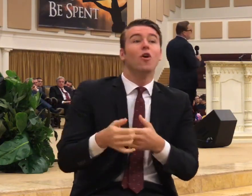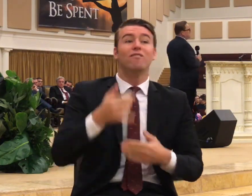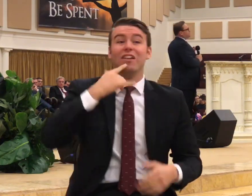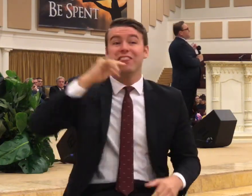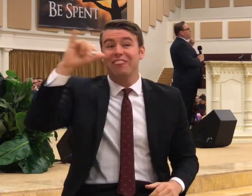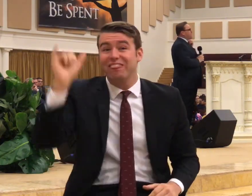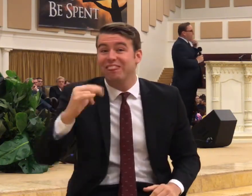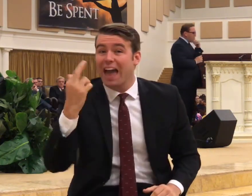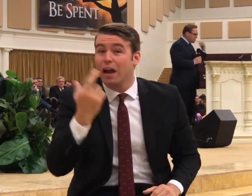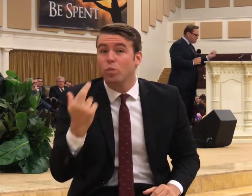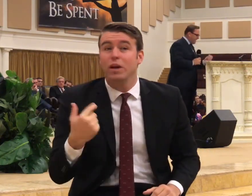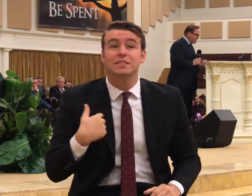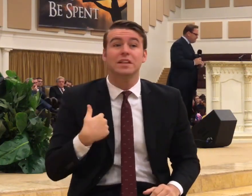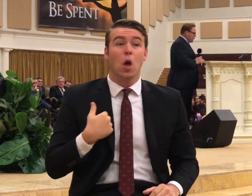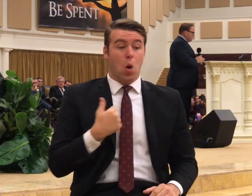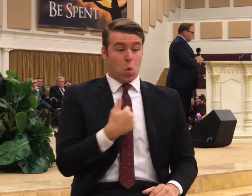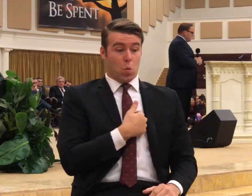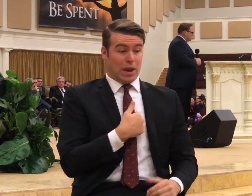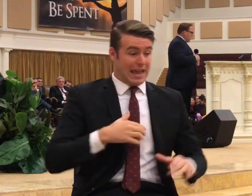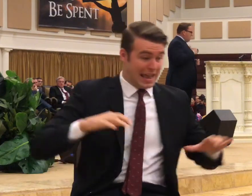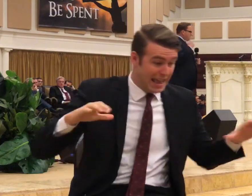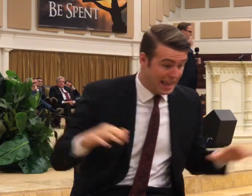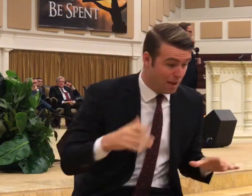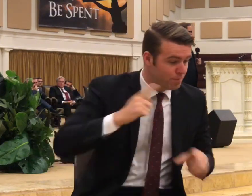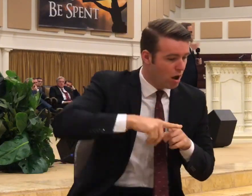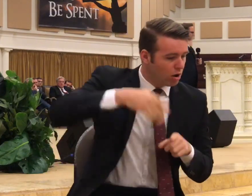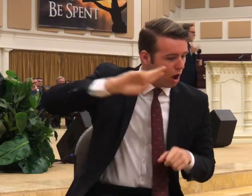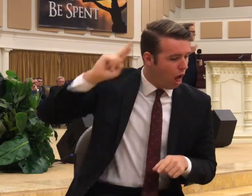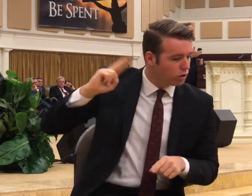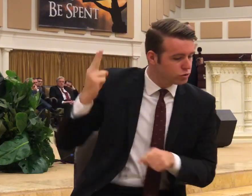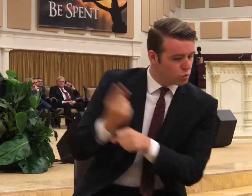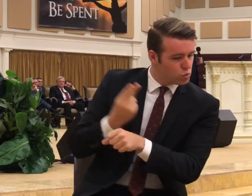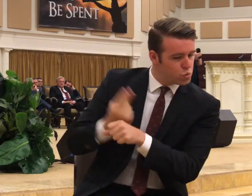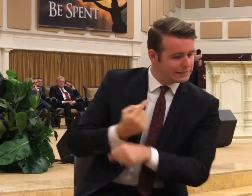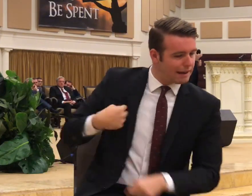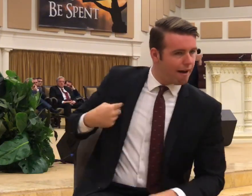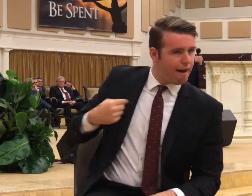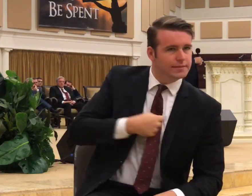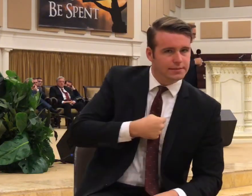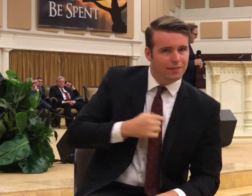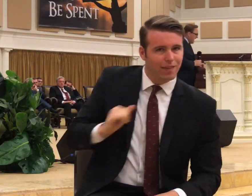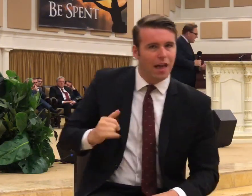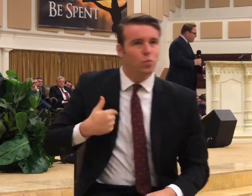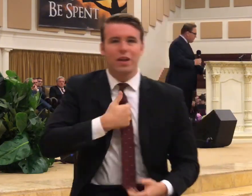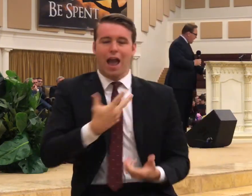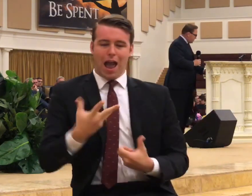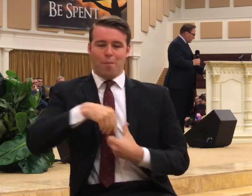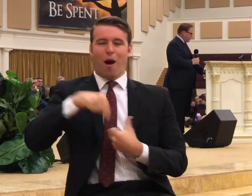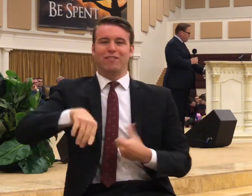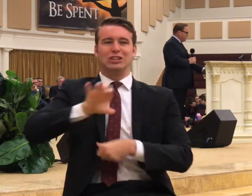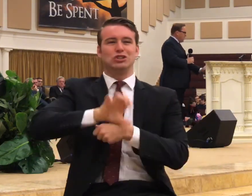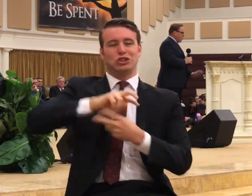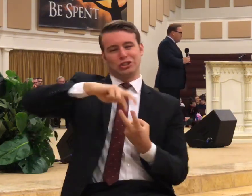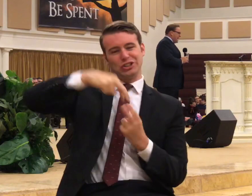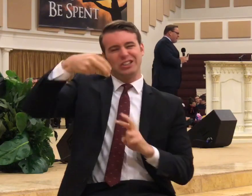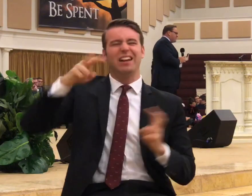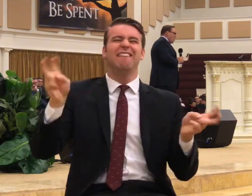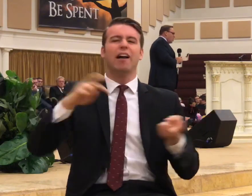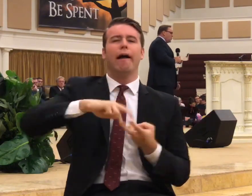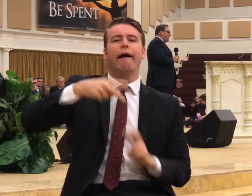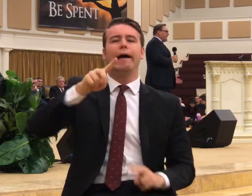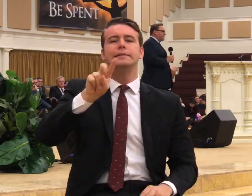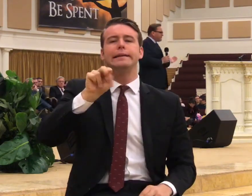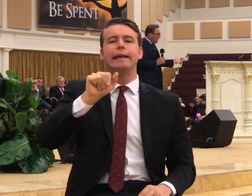we spin and we are spent. These are the things that are part of the DNA of the Rock Church. And we